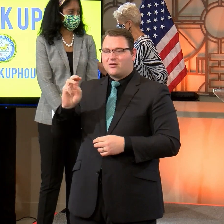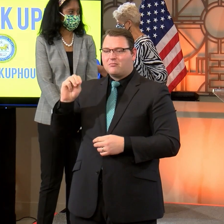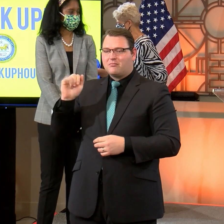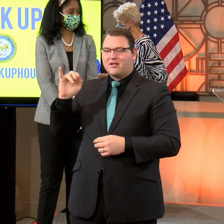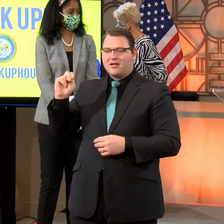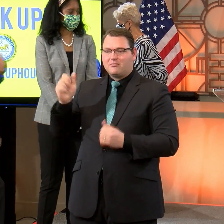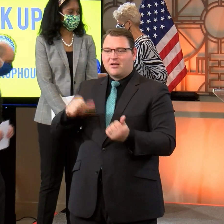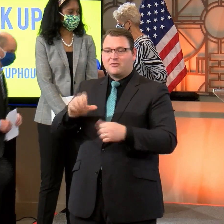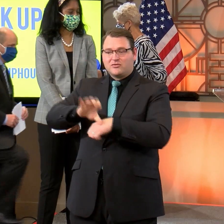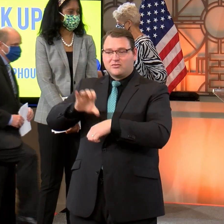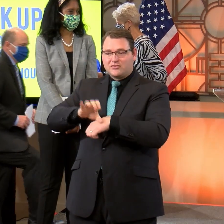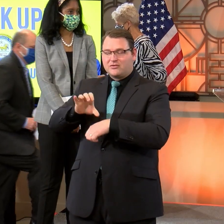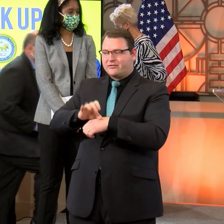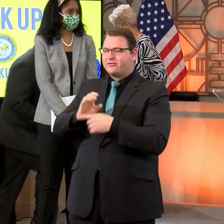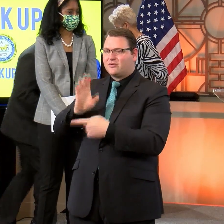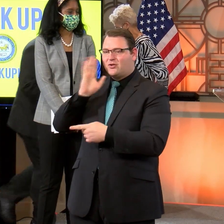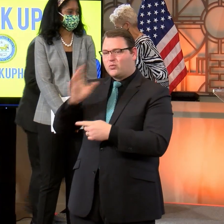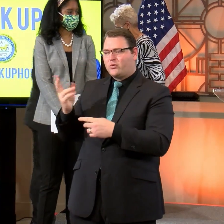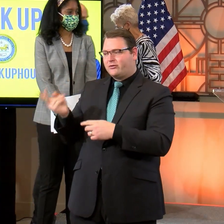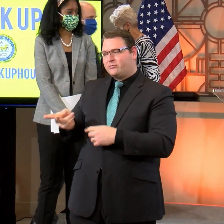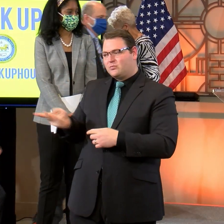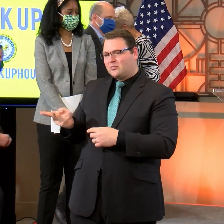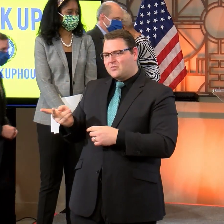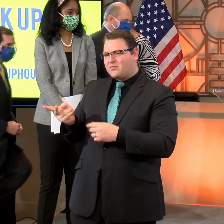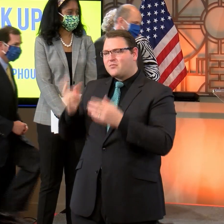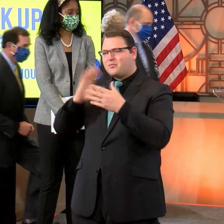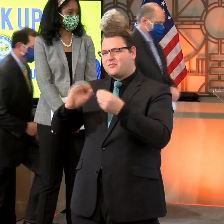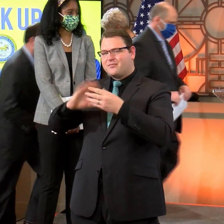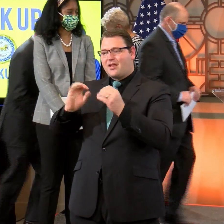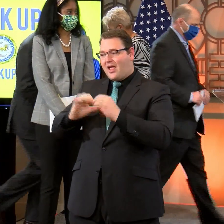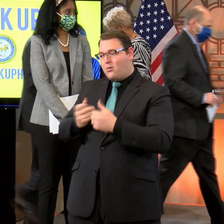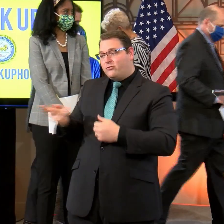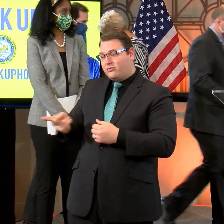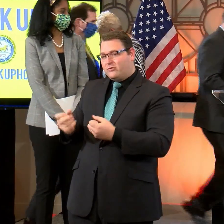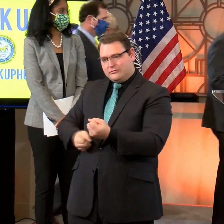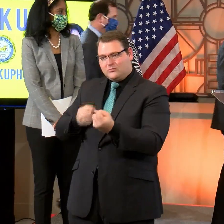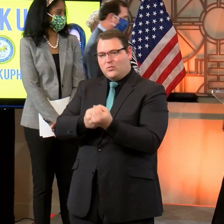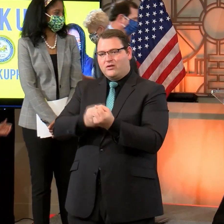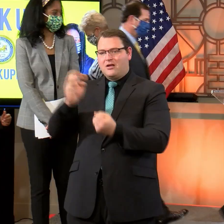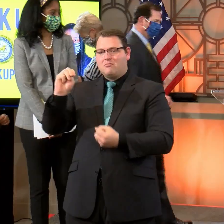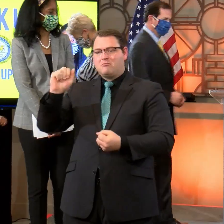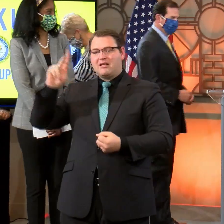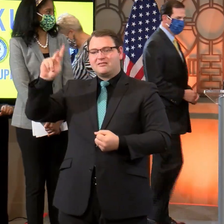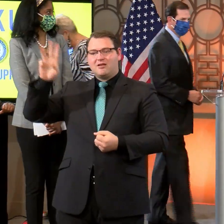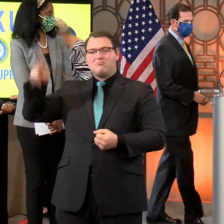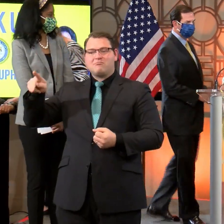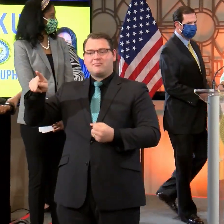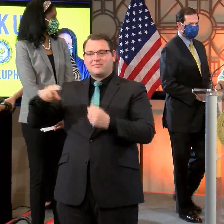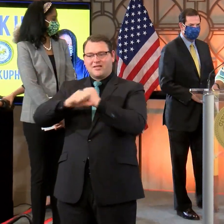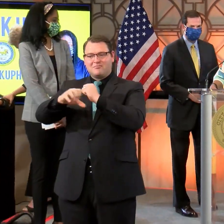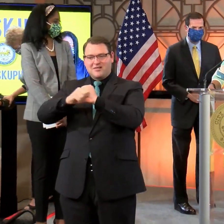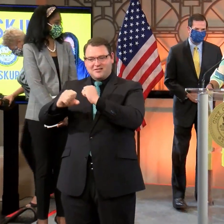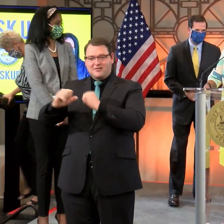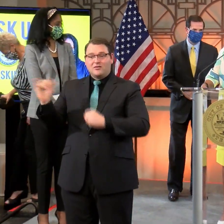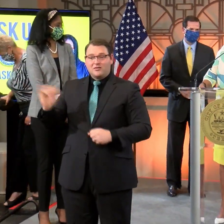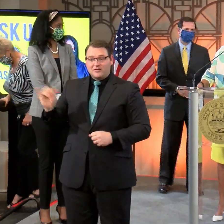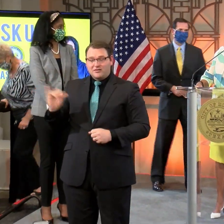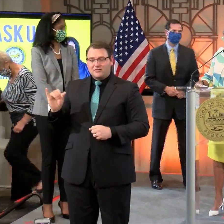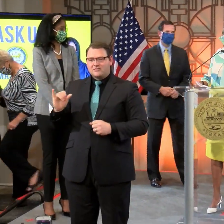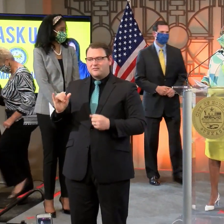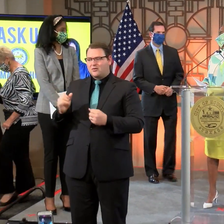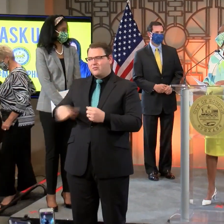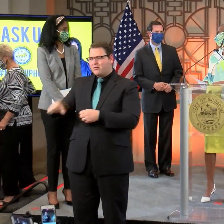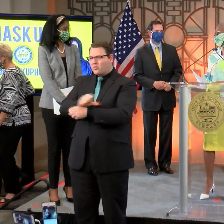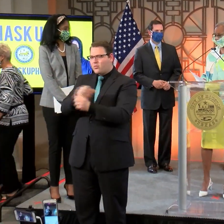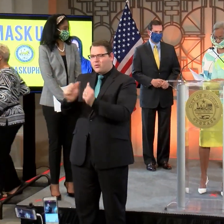who will share with you how they are supporting Mask Up campaign and working with the Health